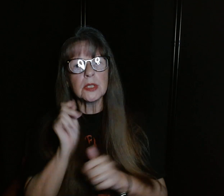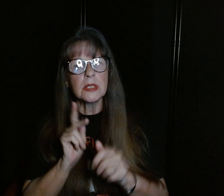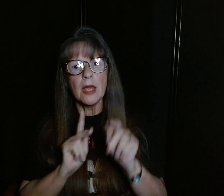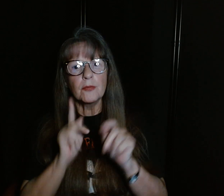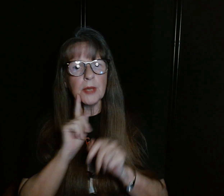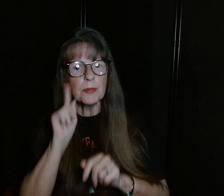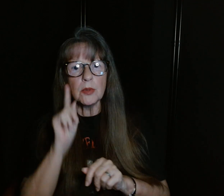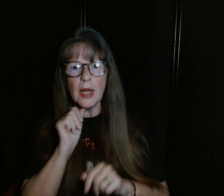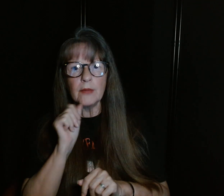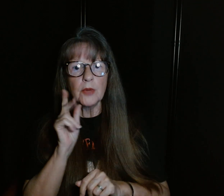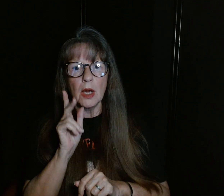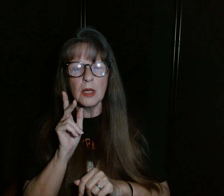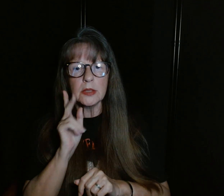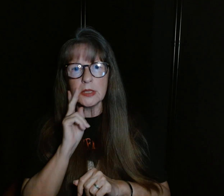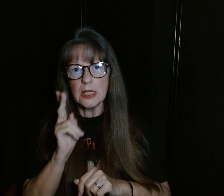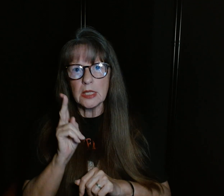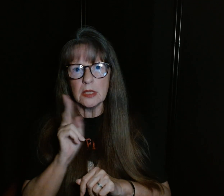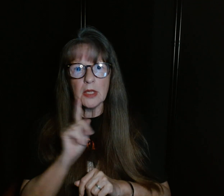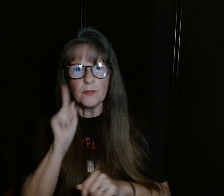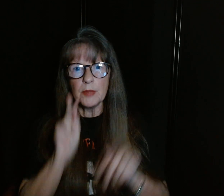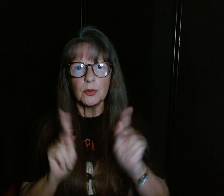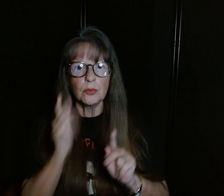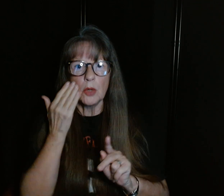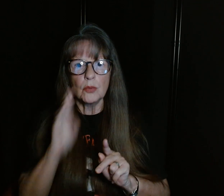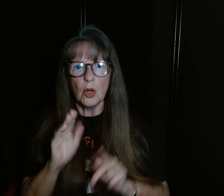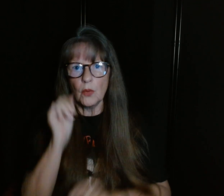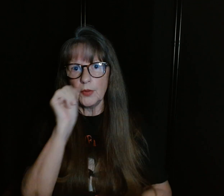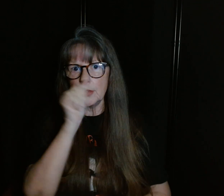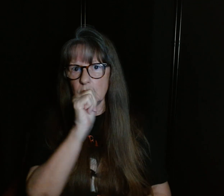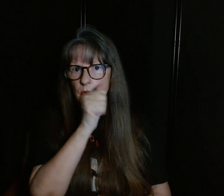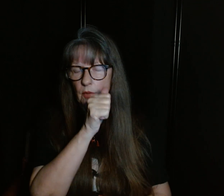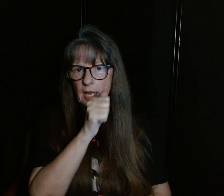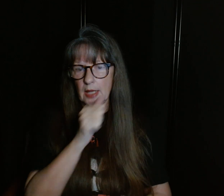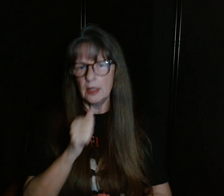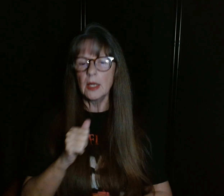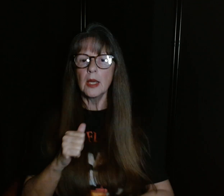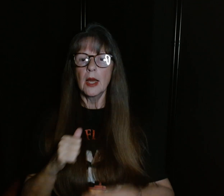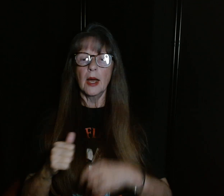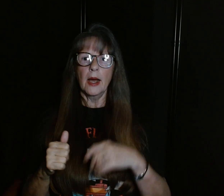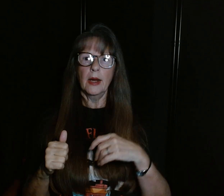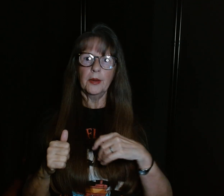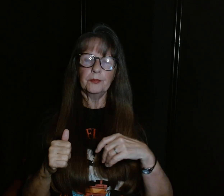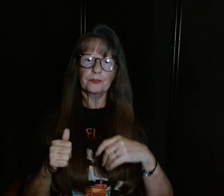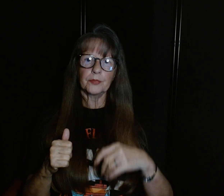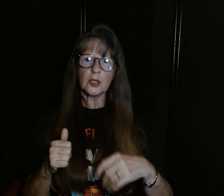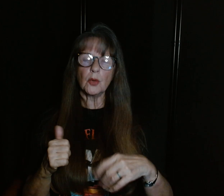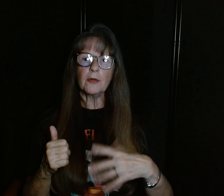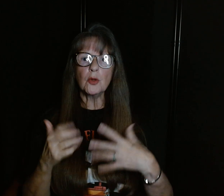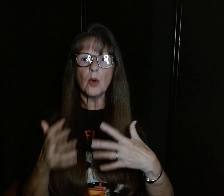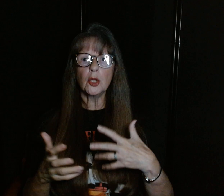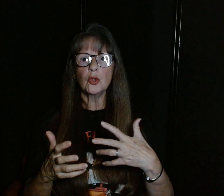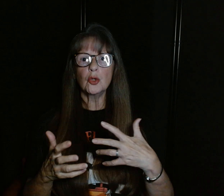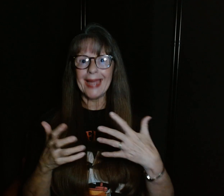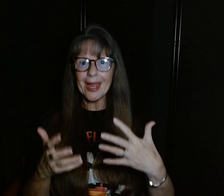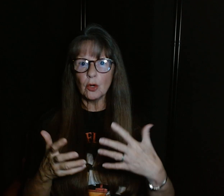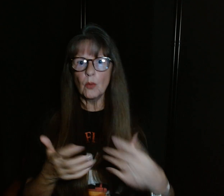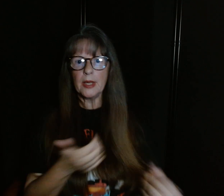Most deaf people, I have not seen deaf people who don't know that this is cocaine. So if you want to use like heroin,